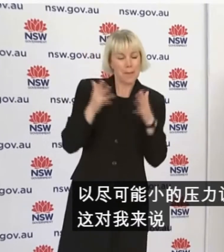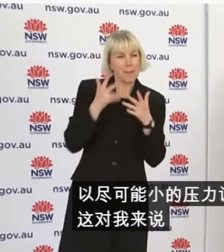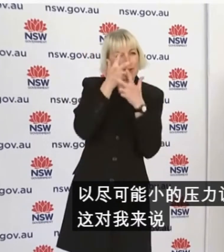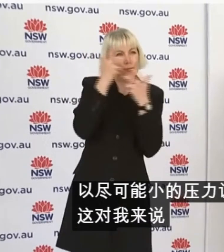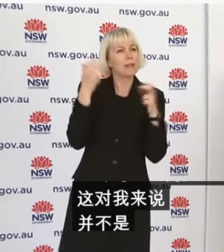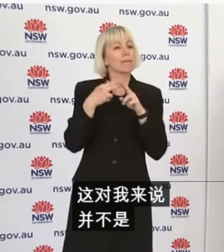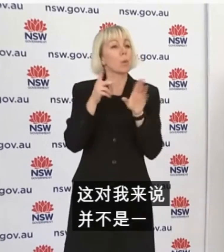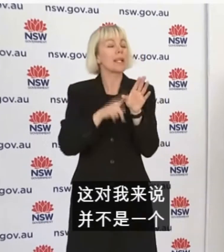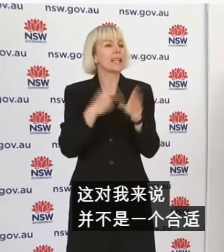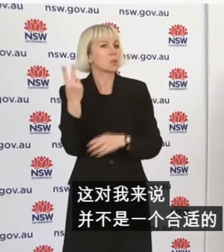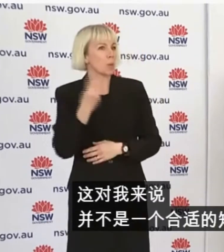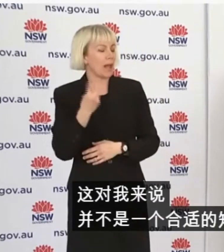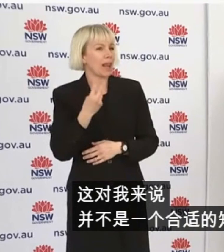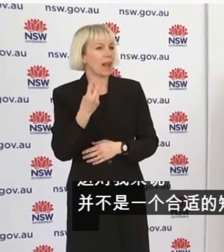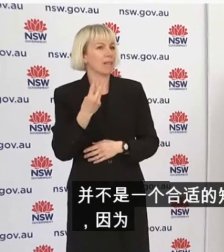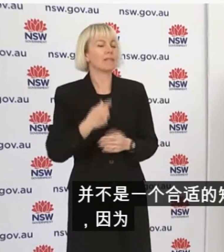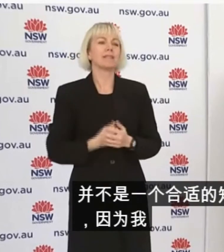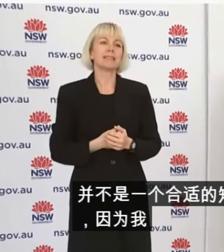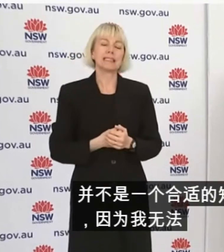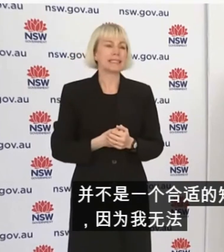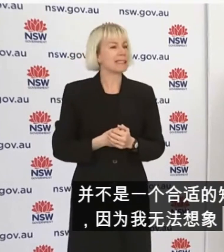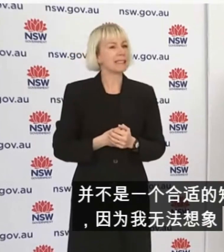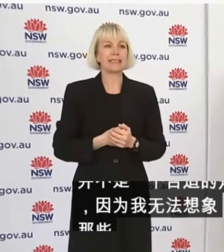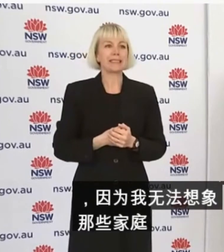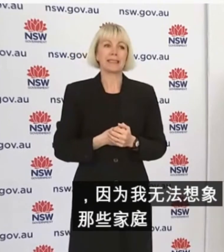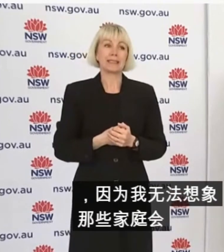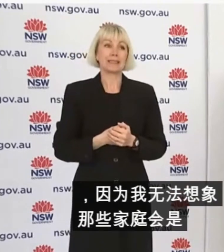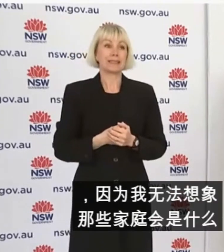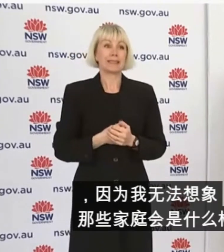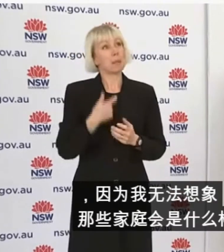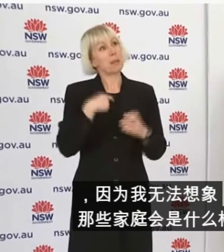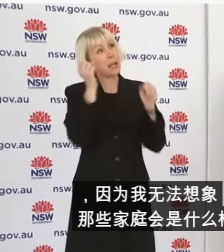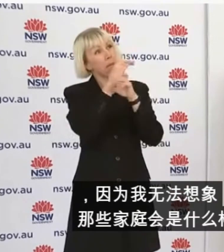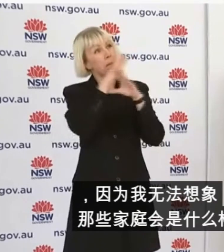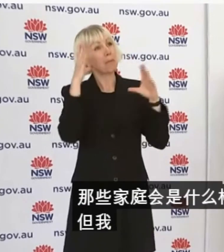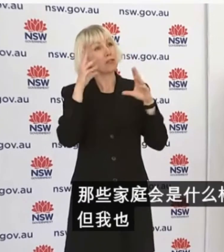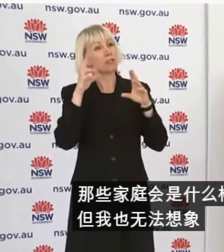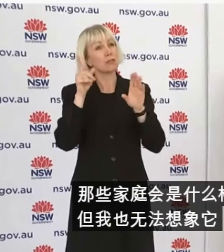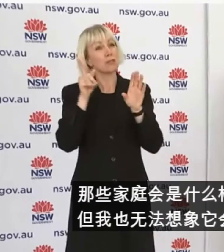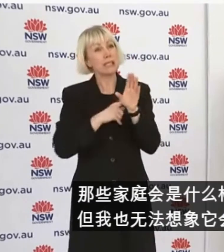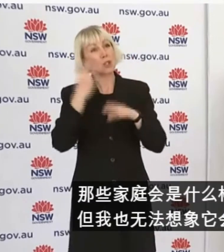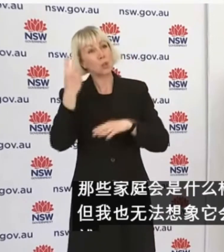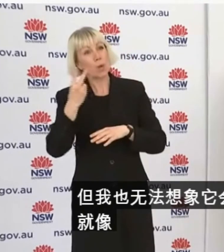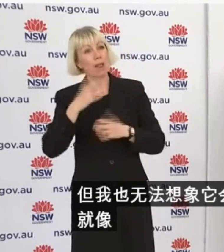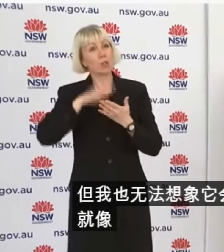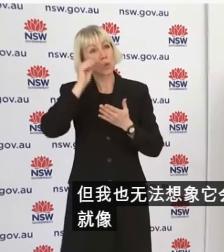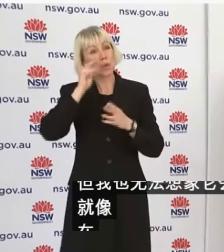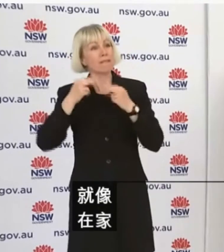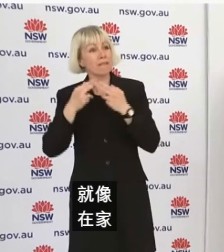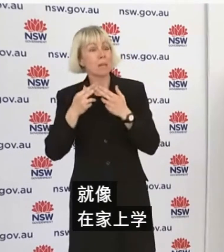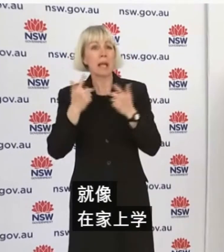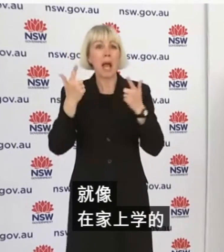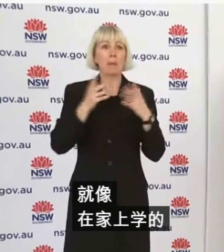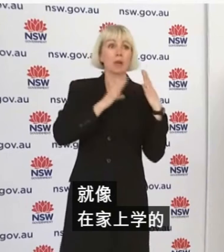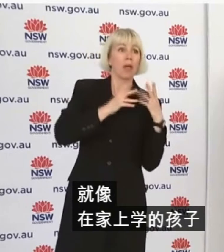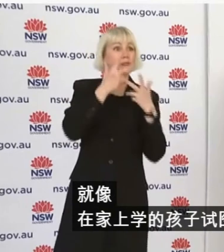is not really an appropriate turn of phrase for me to use, because I can't imagine what it would be like for those families, but I also can't imagine what it would be like